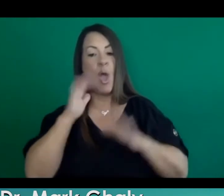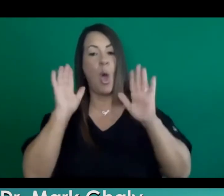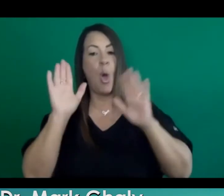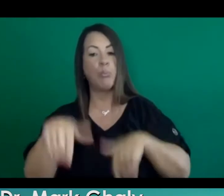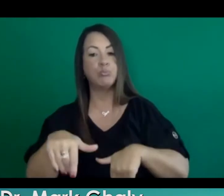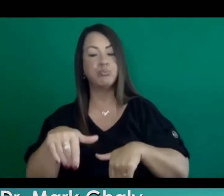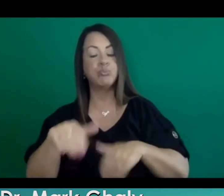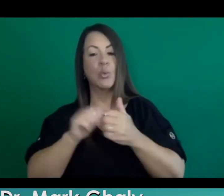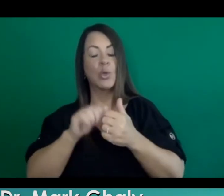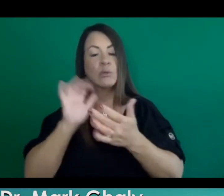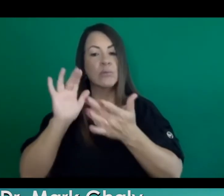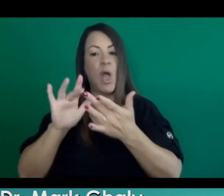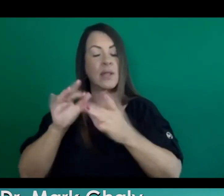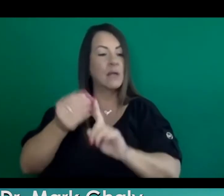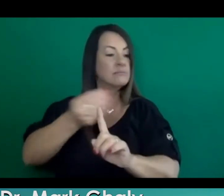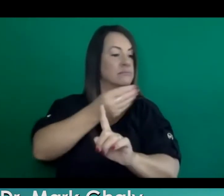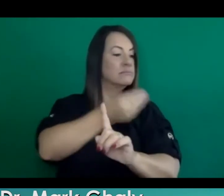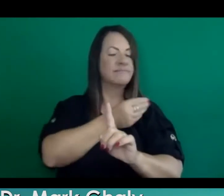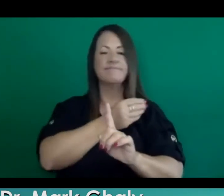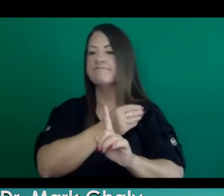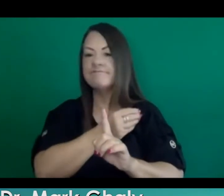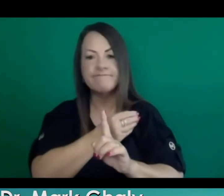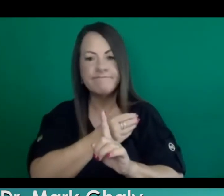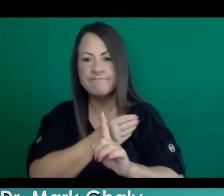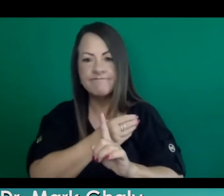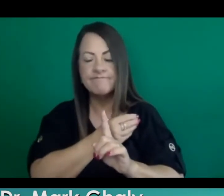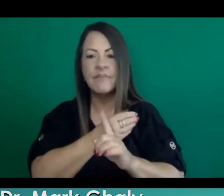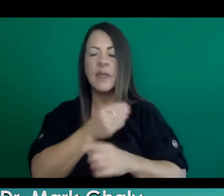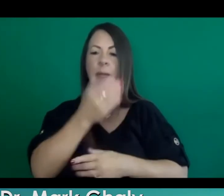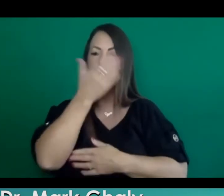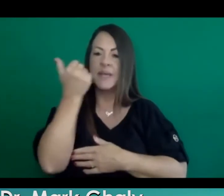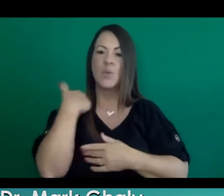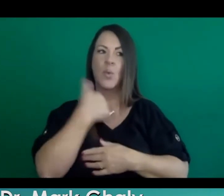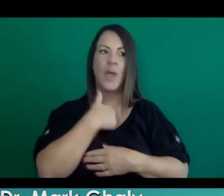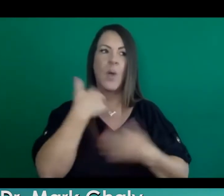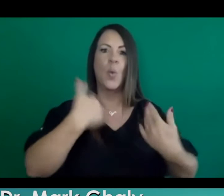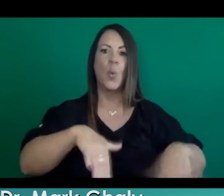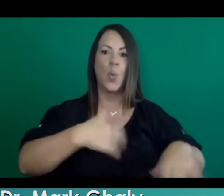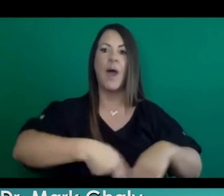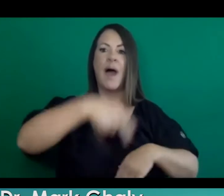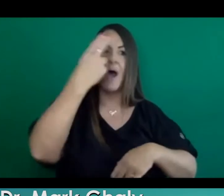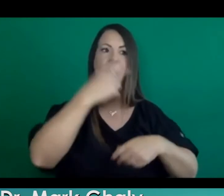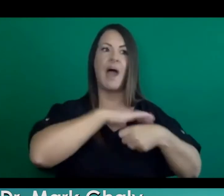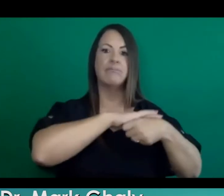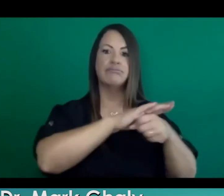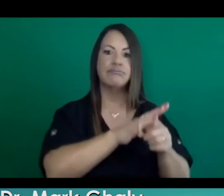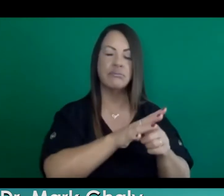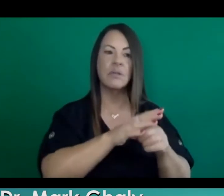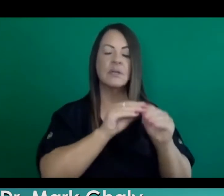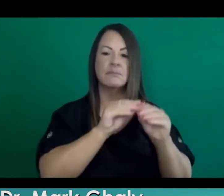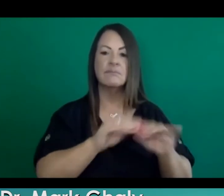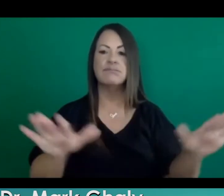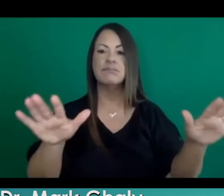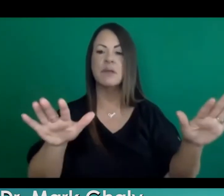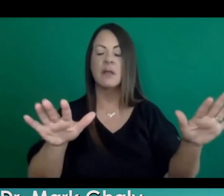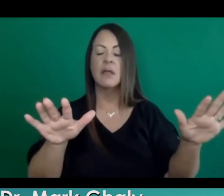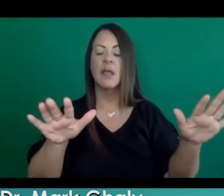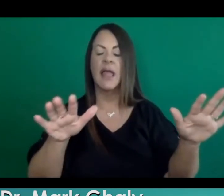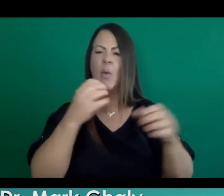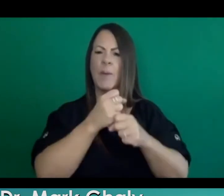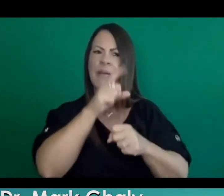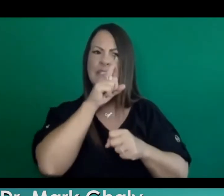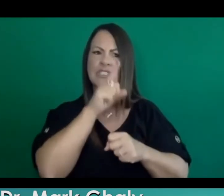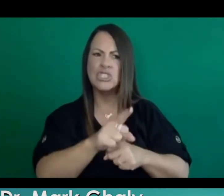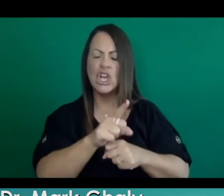focus. I think when we had such high levels of transmission and our resources for contact tracing were not adequate, we've been working